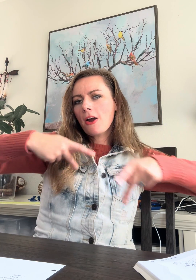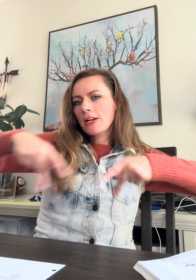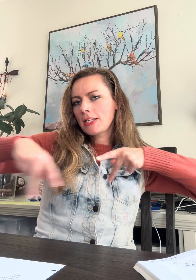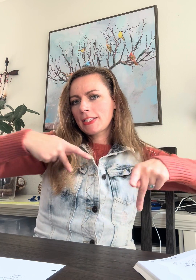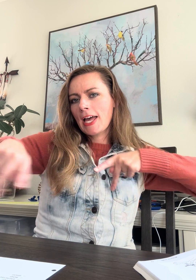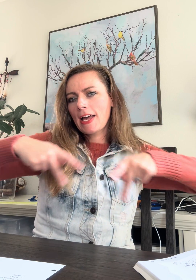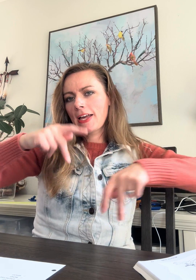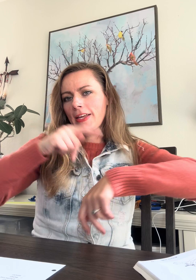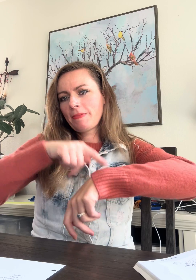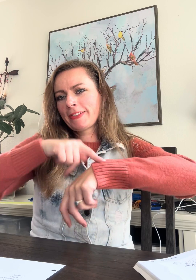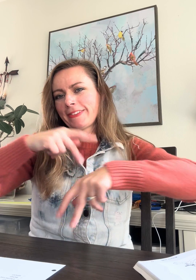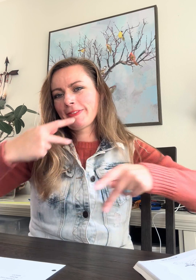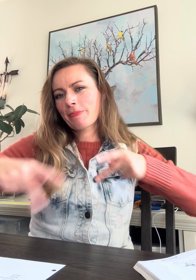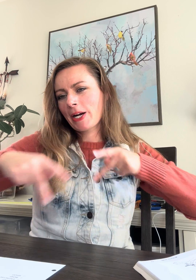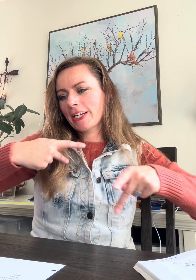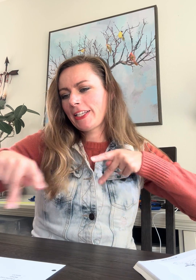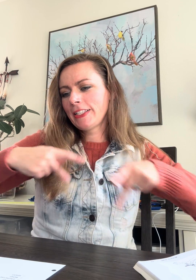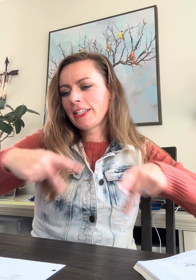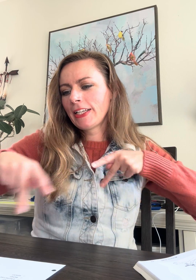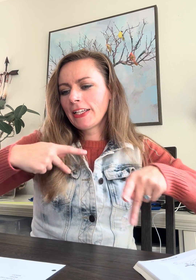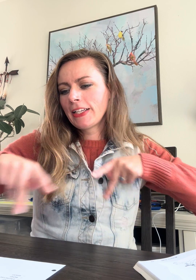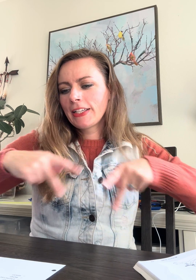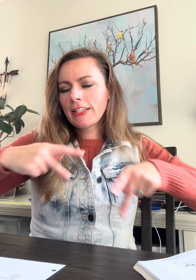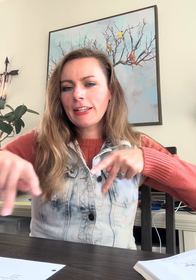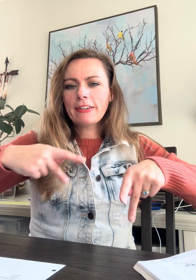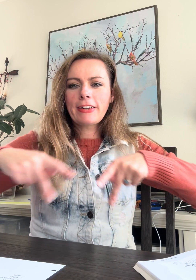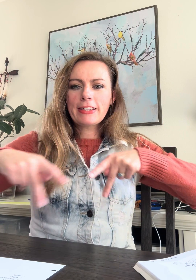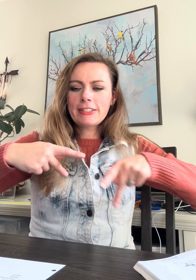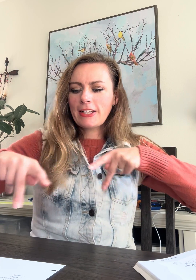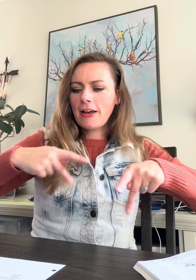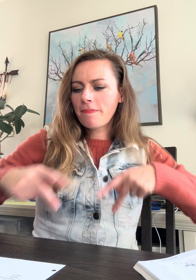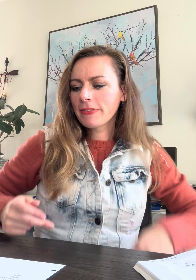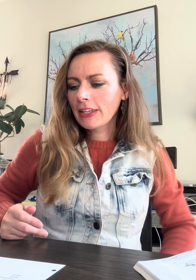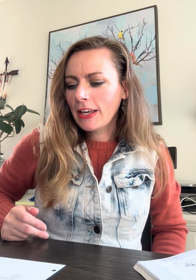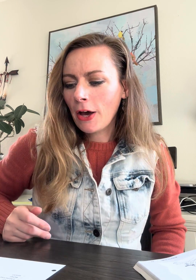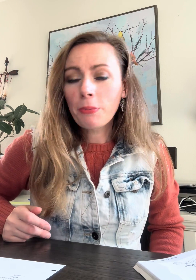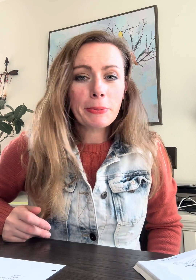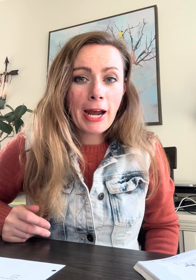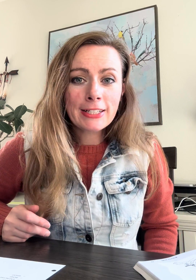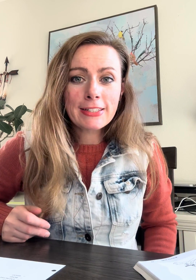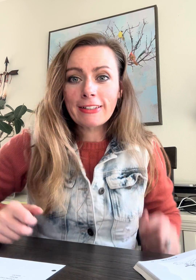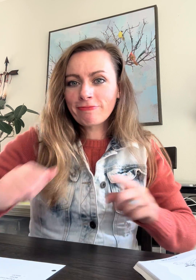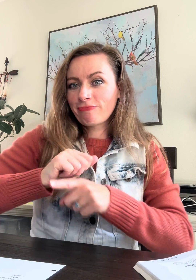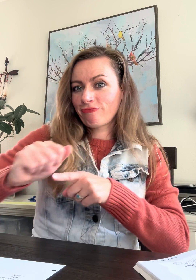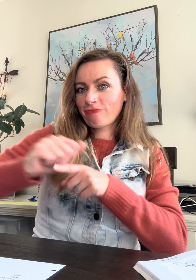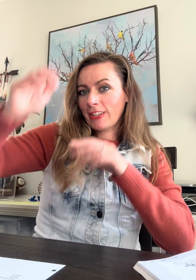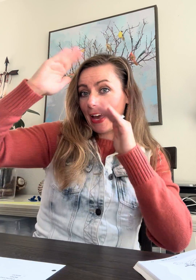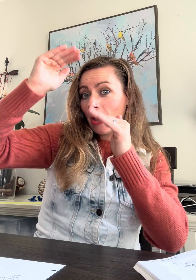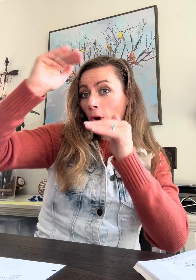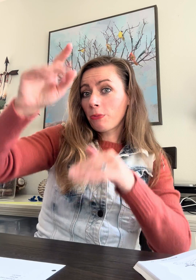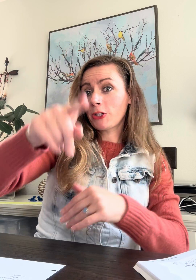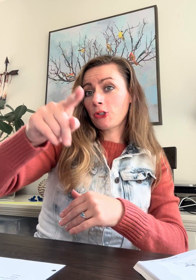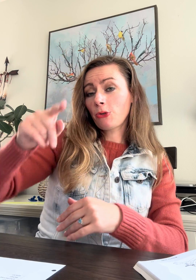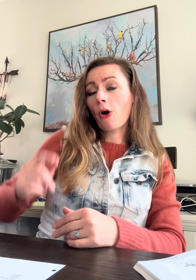Party time, party. All right, good job. I hope you're practicing. I hope that you